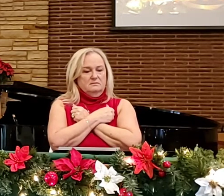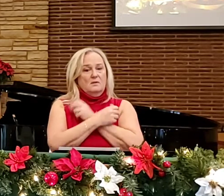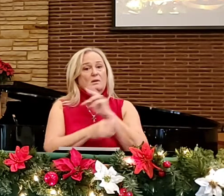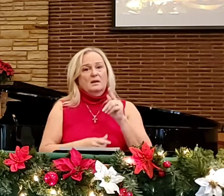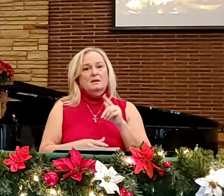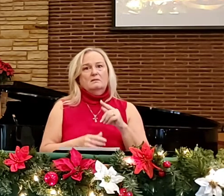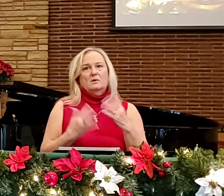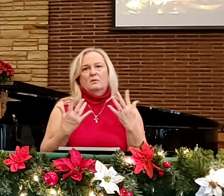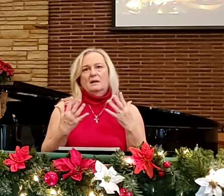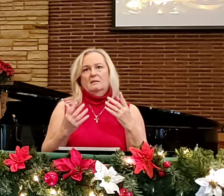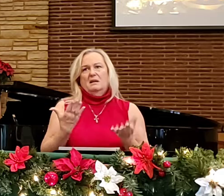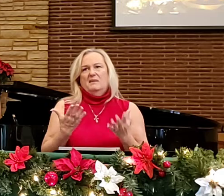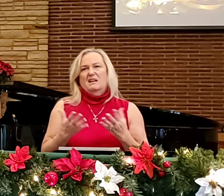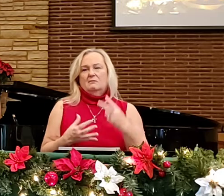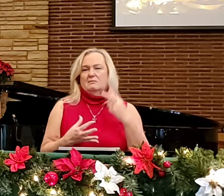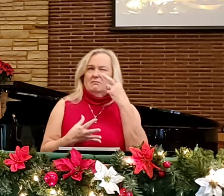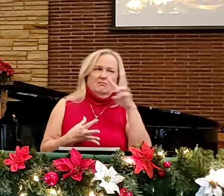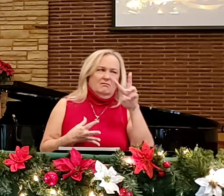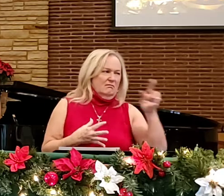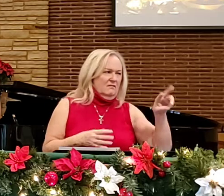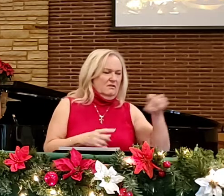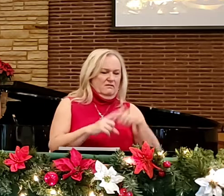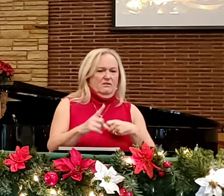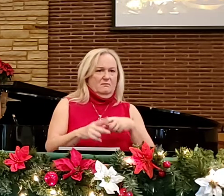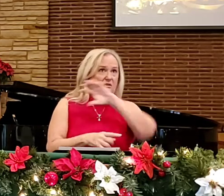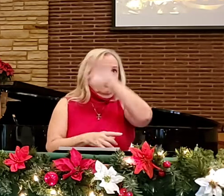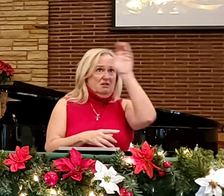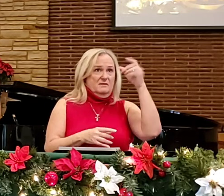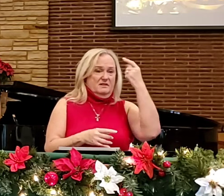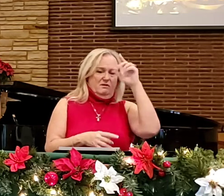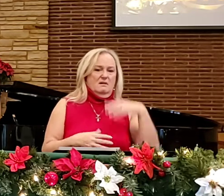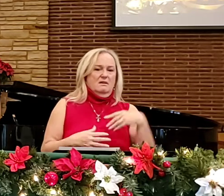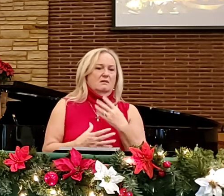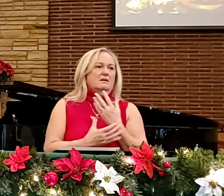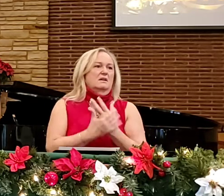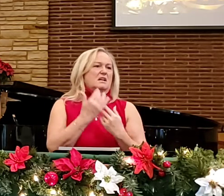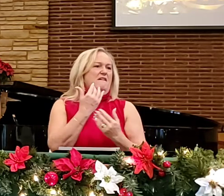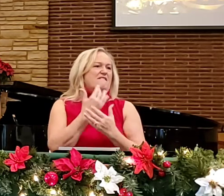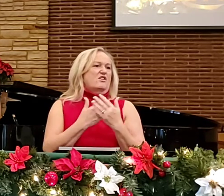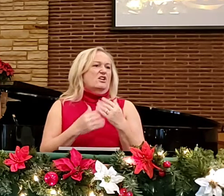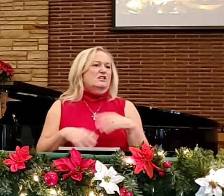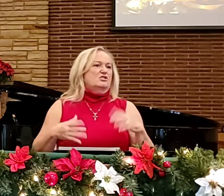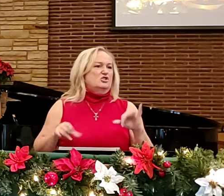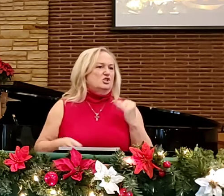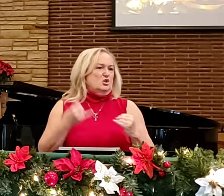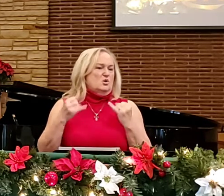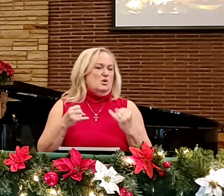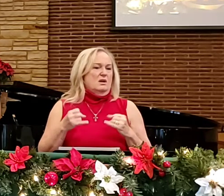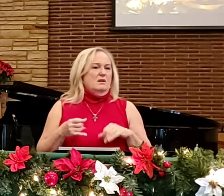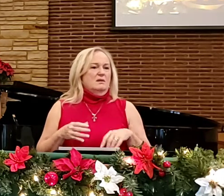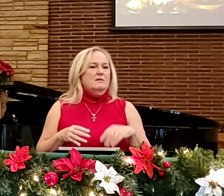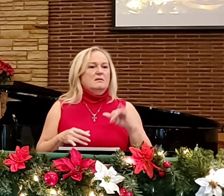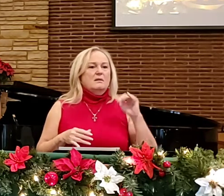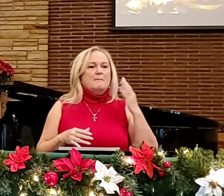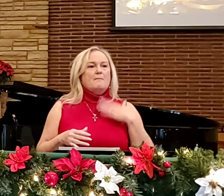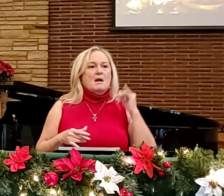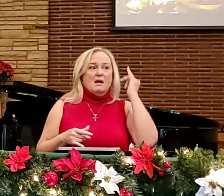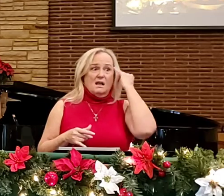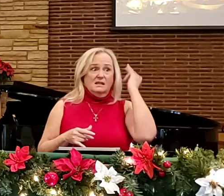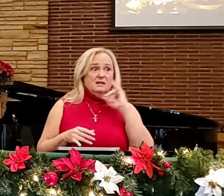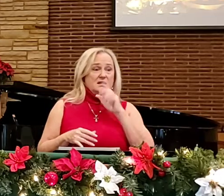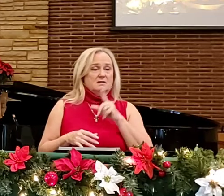Okay, wait. Maybe I've wandered a little too far from Christmas for our comfort and joy. My point is, love is